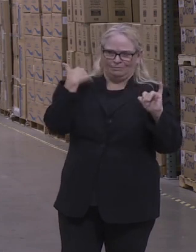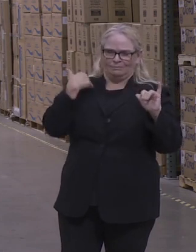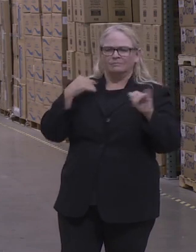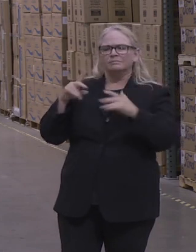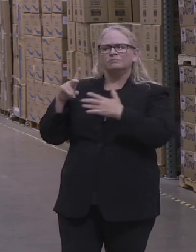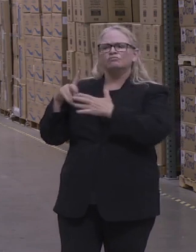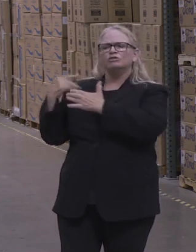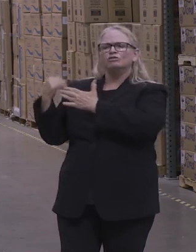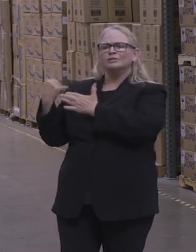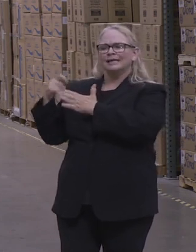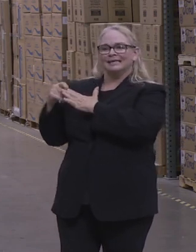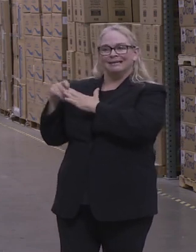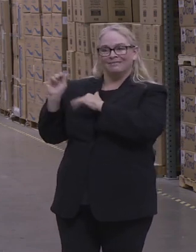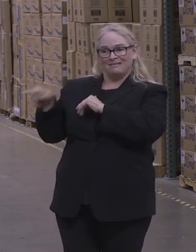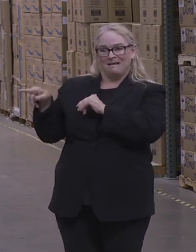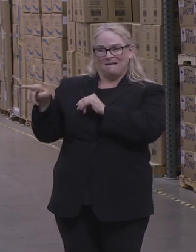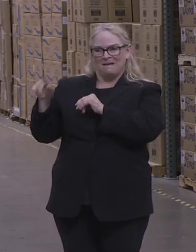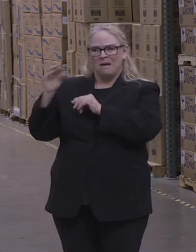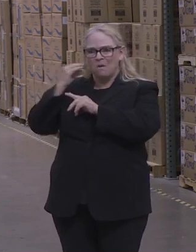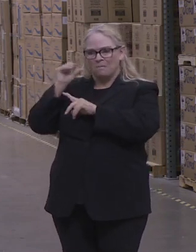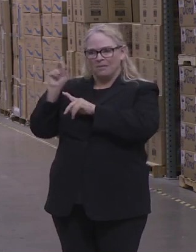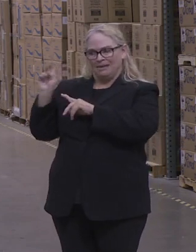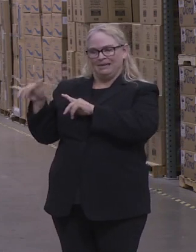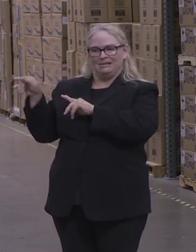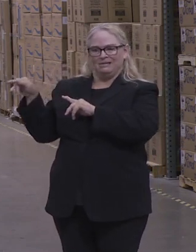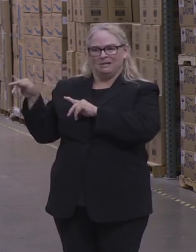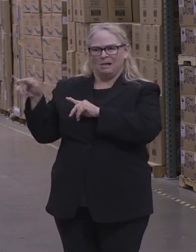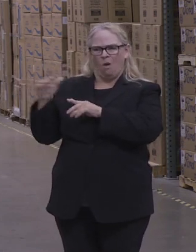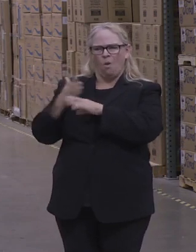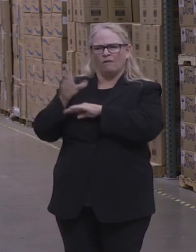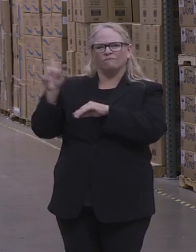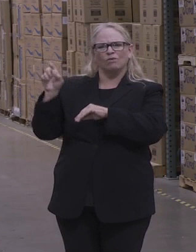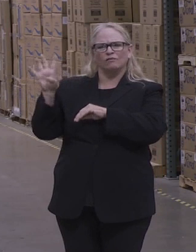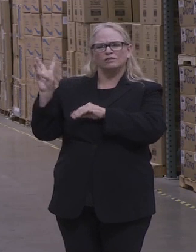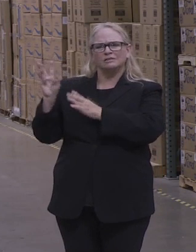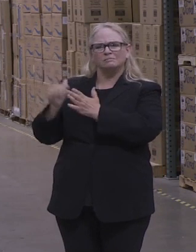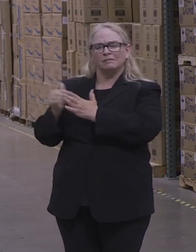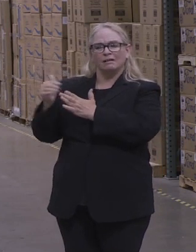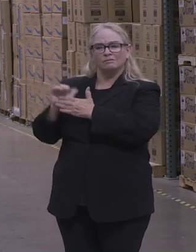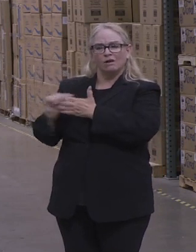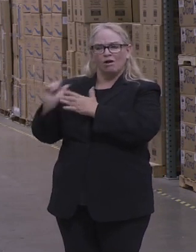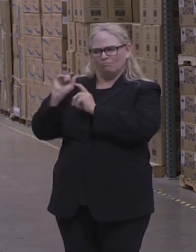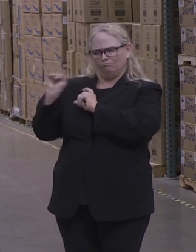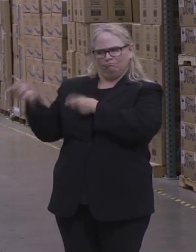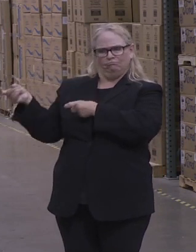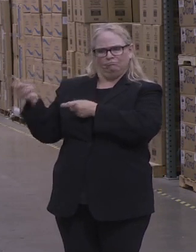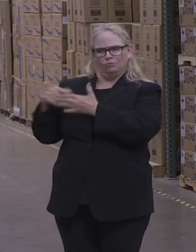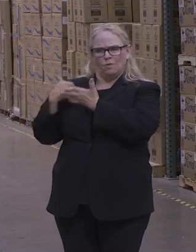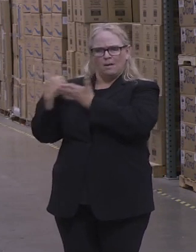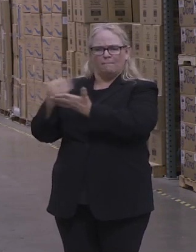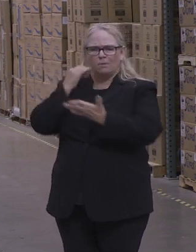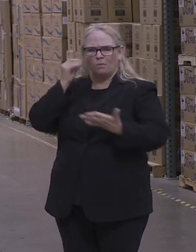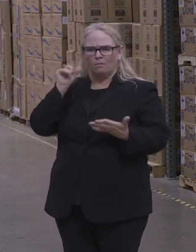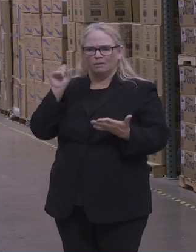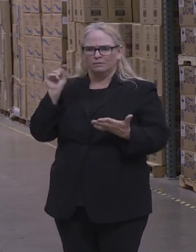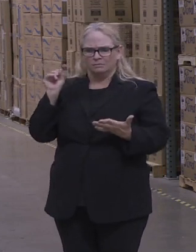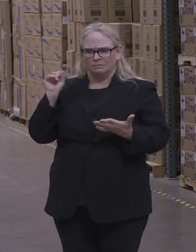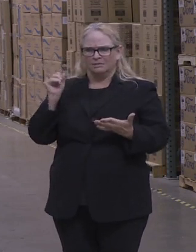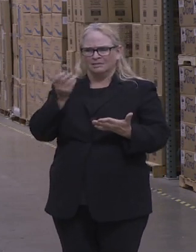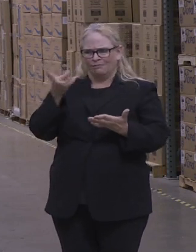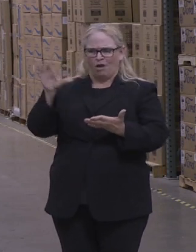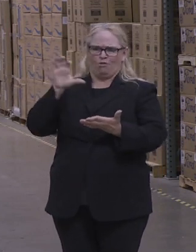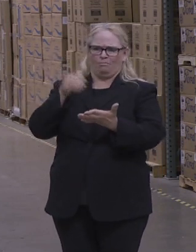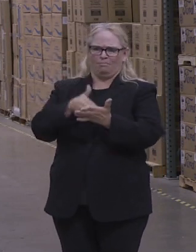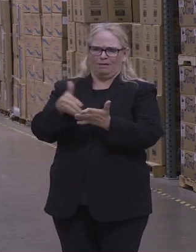that $600+ million NOFA, which is a notice of funding availability, hundreds of millions of dollars, unprecedented